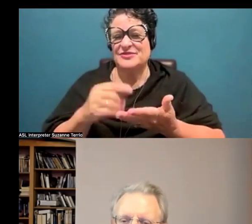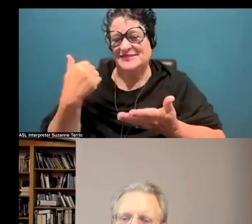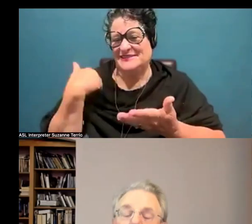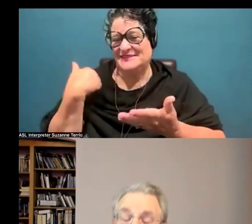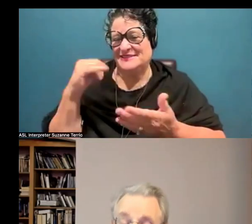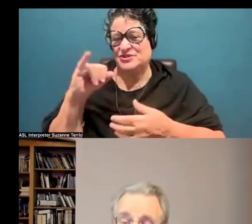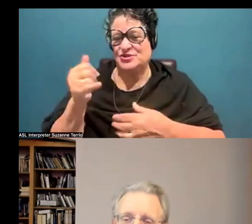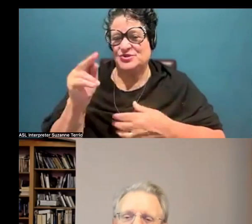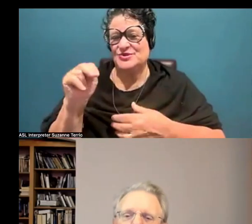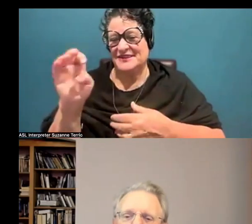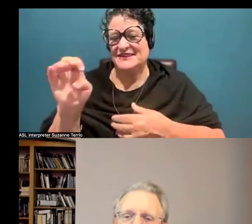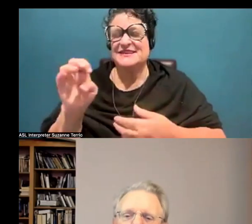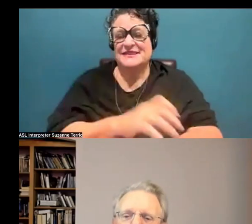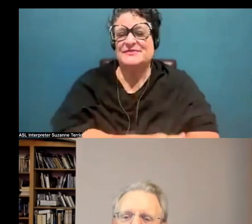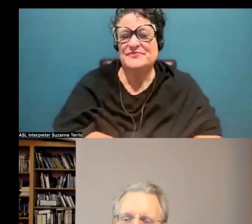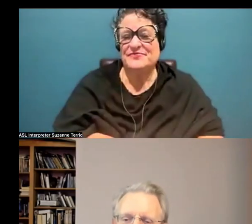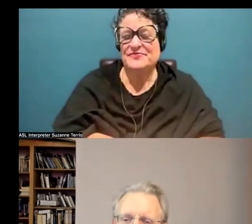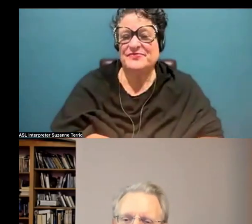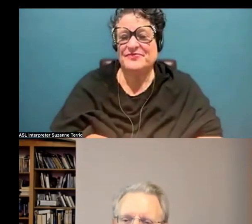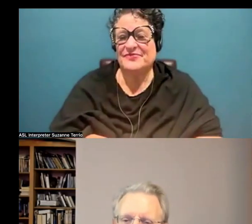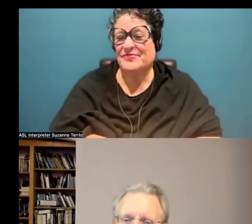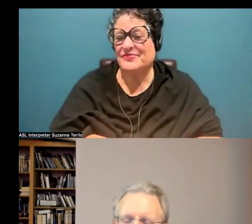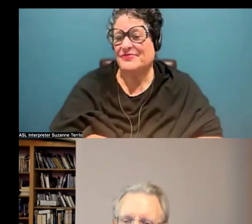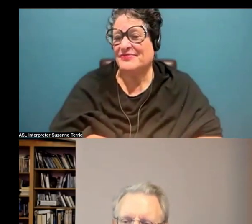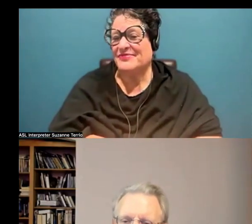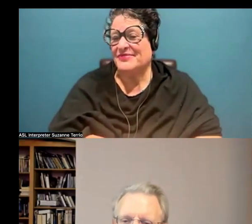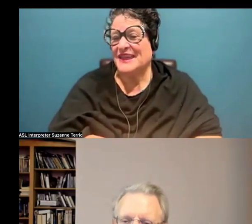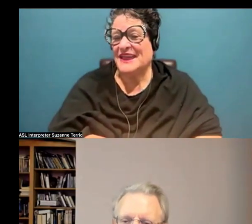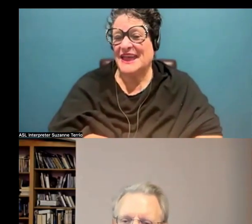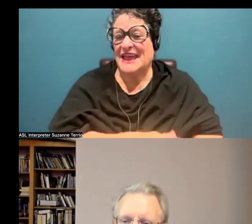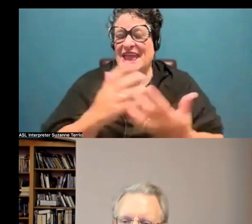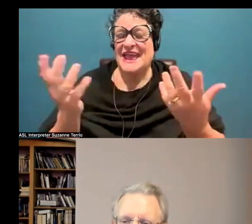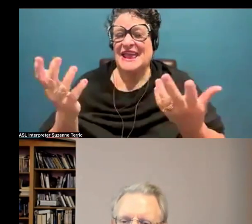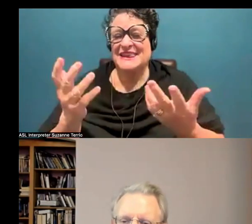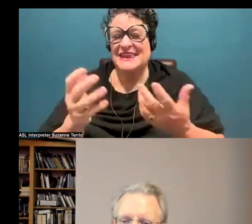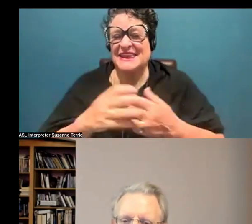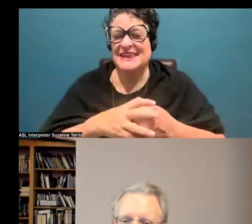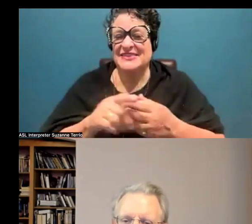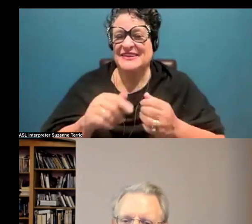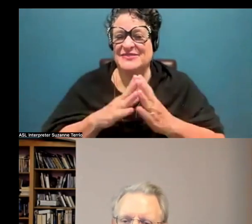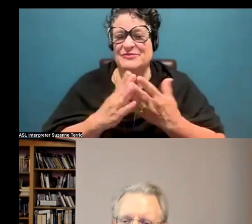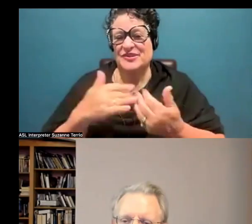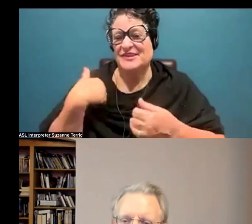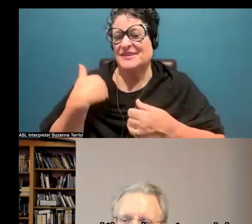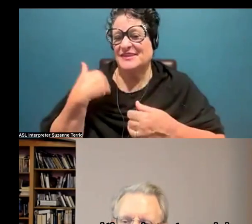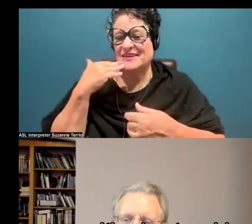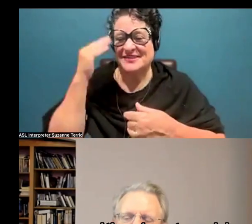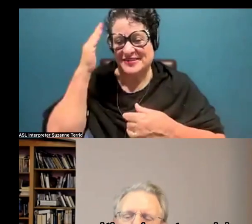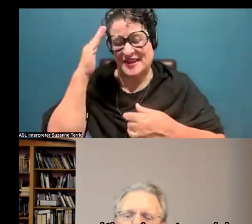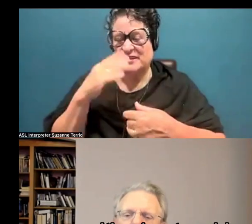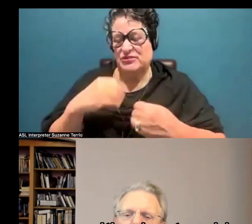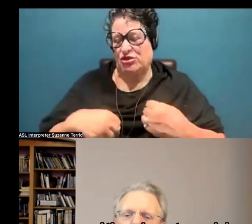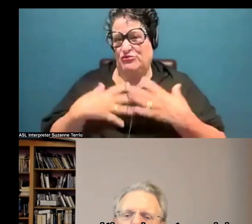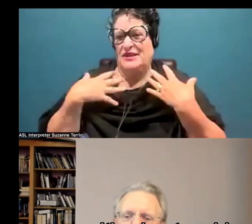June. Mm. June. Um, and it's a young adult thriller. It's